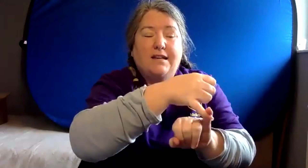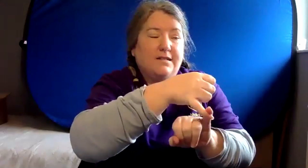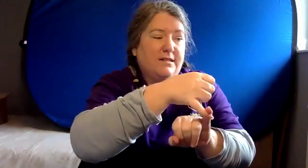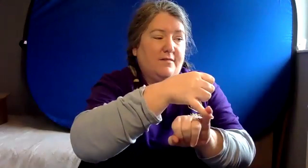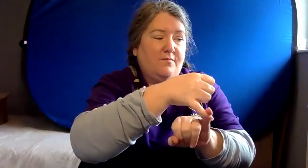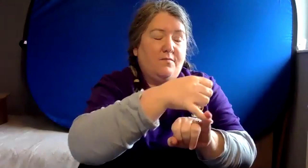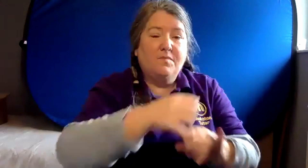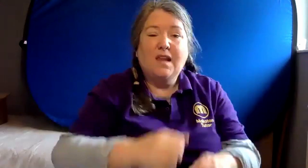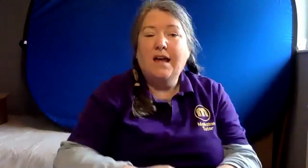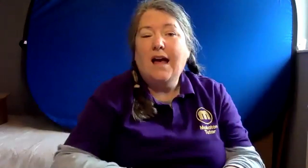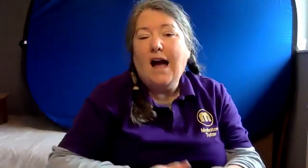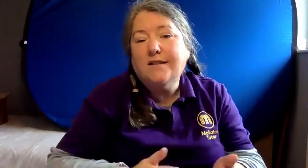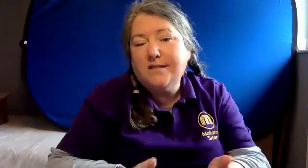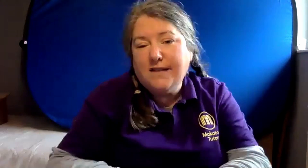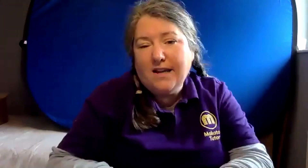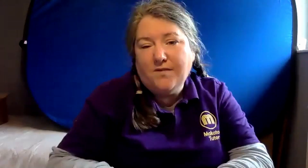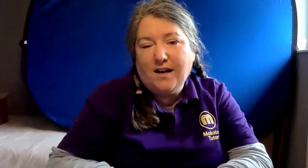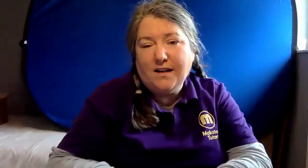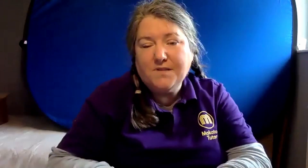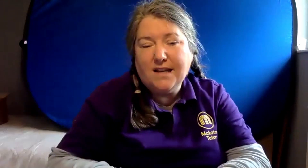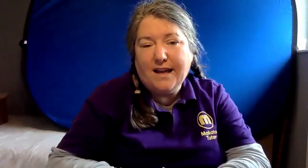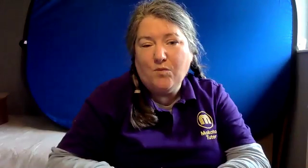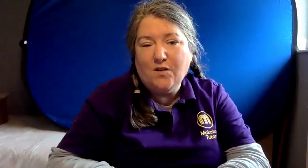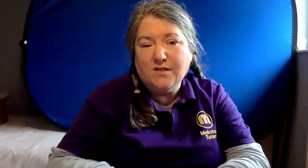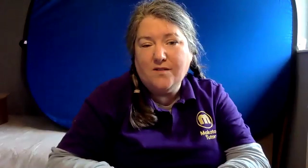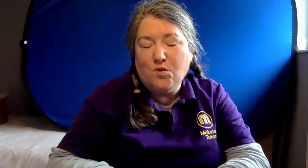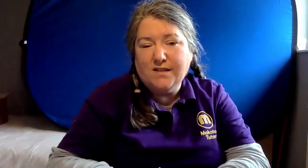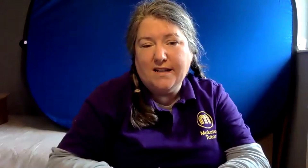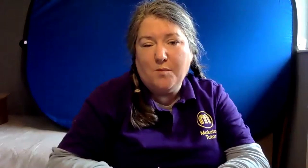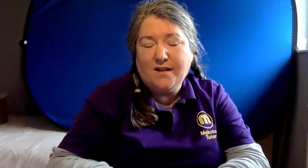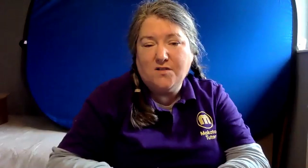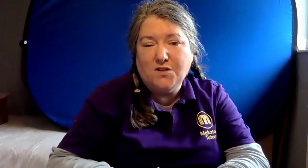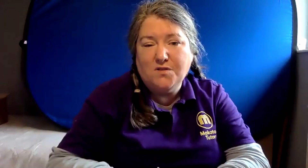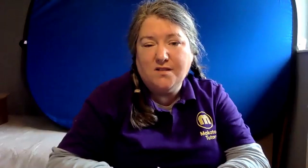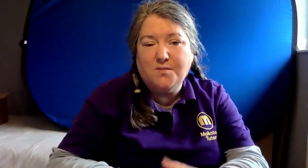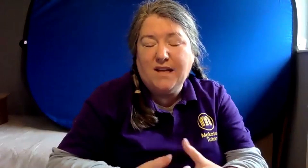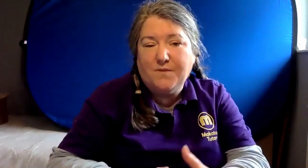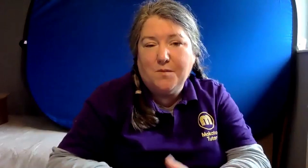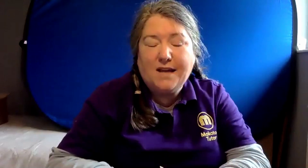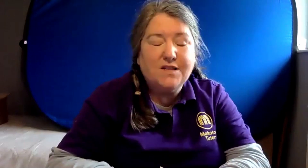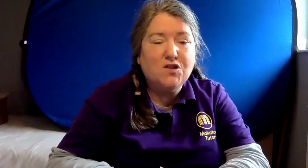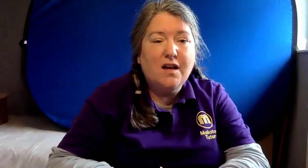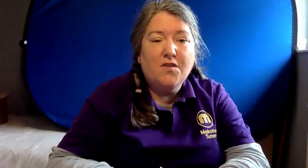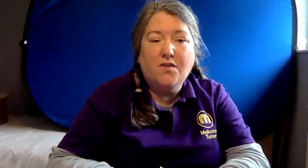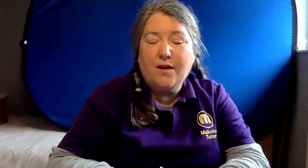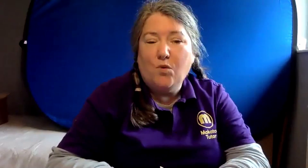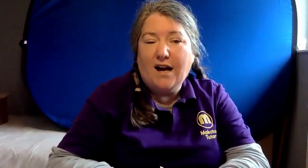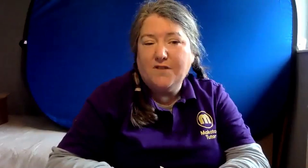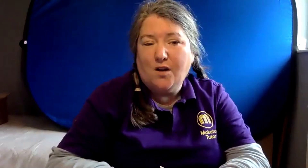NHS. And to save lives. Again, we're not wanting our Makaton users to be given the message that they will have to go